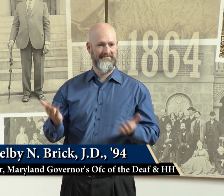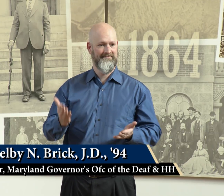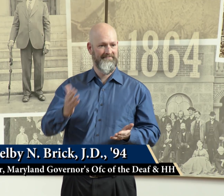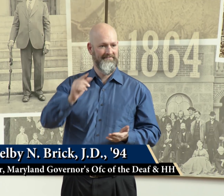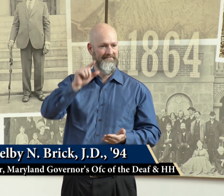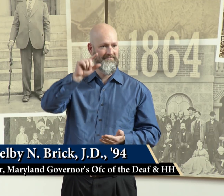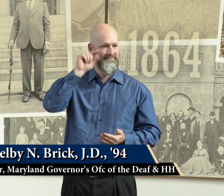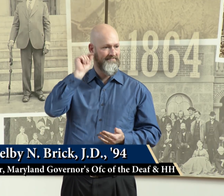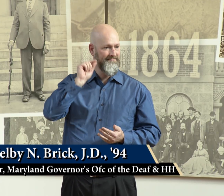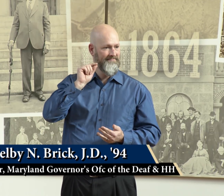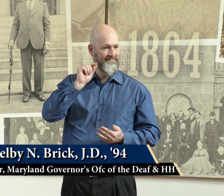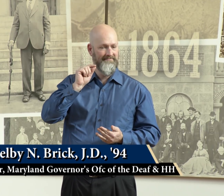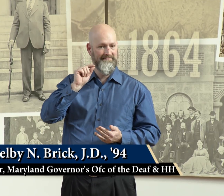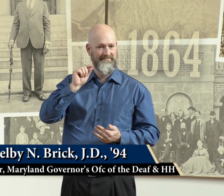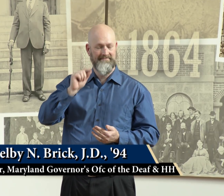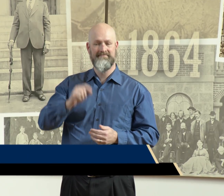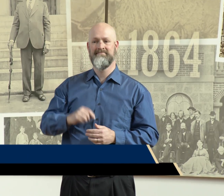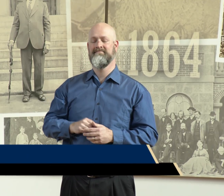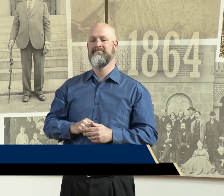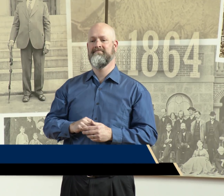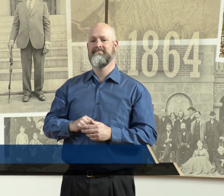My mother used to perform here at Gallaudet University